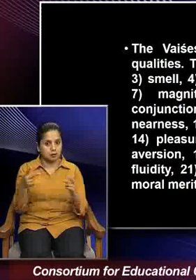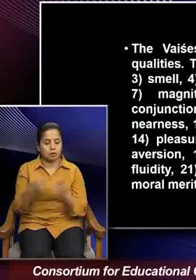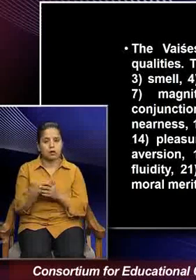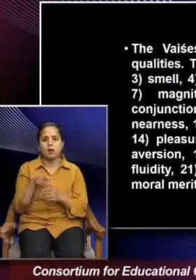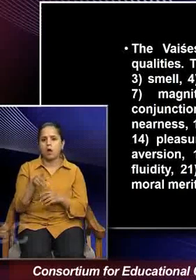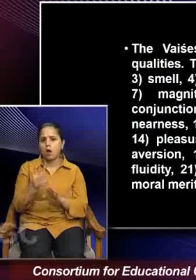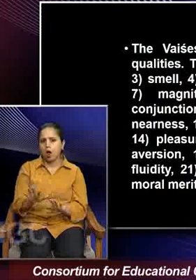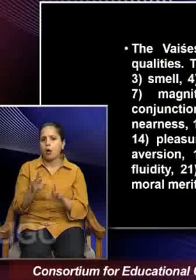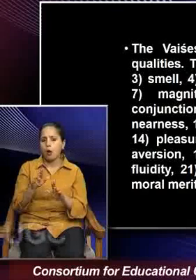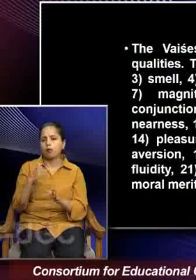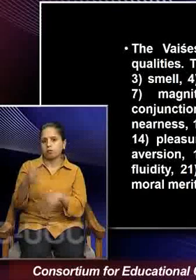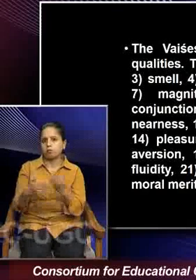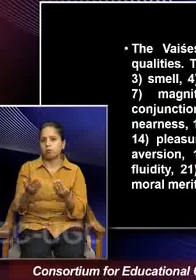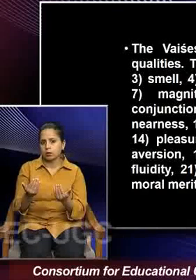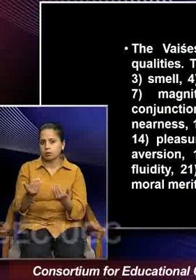tendency,